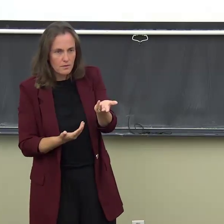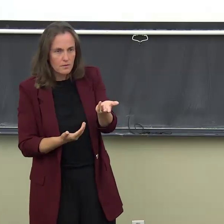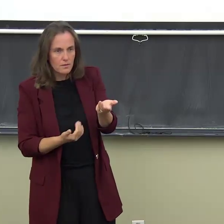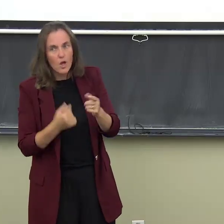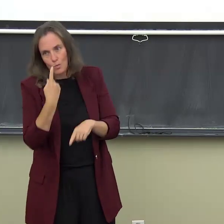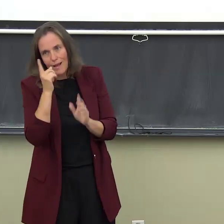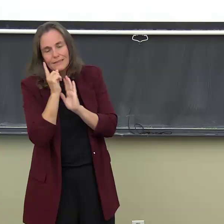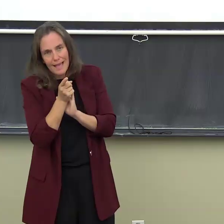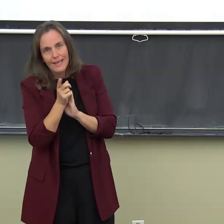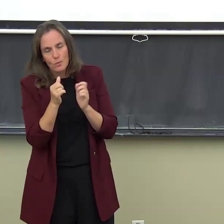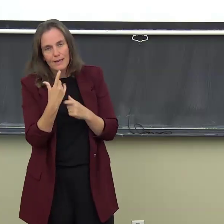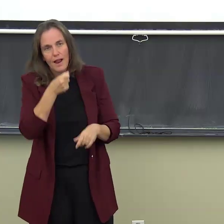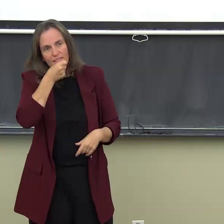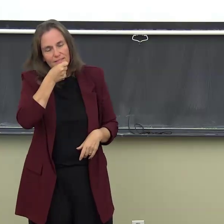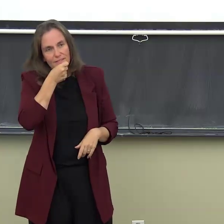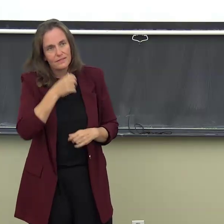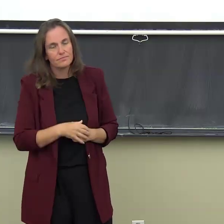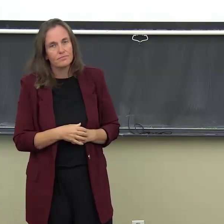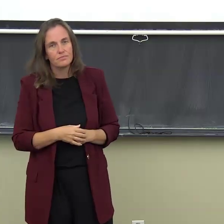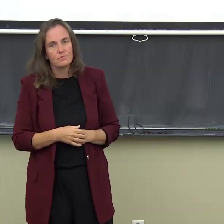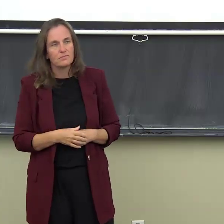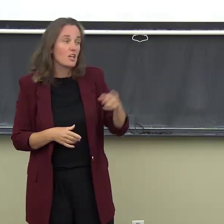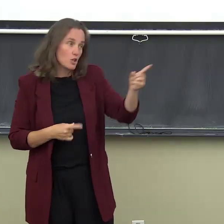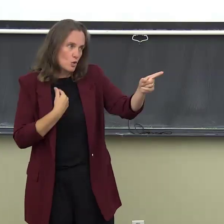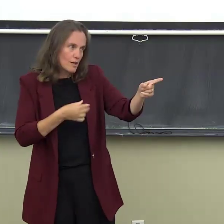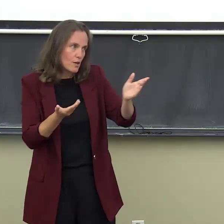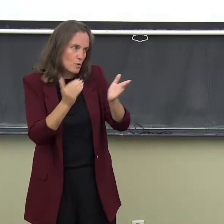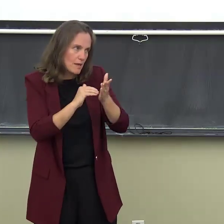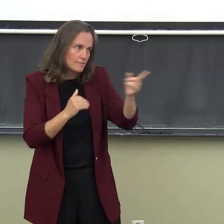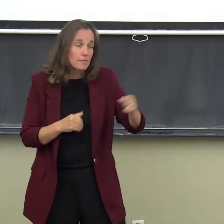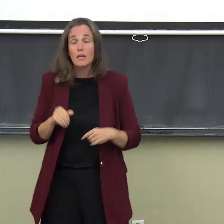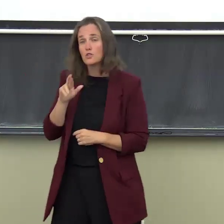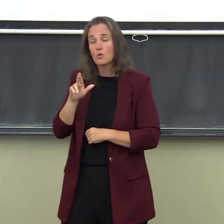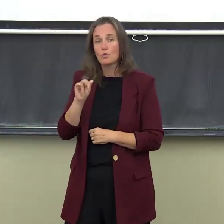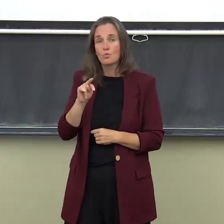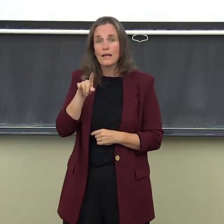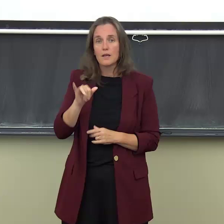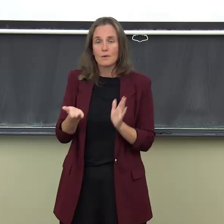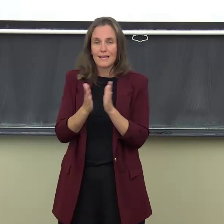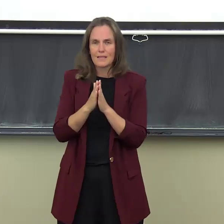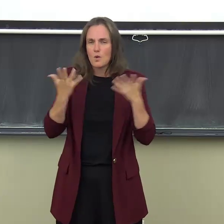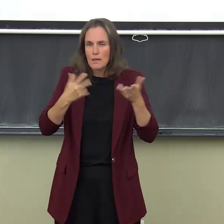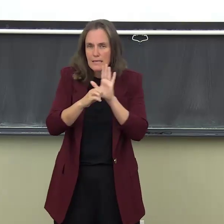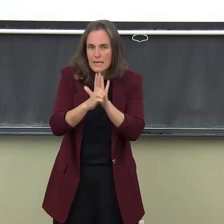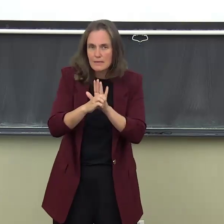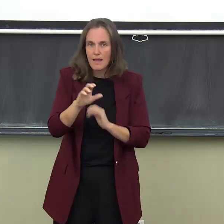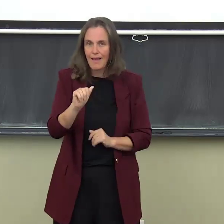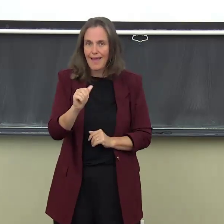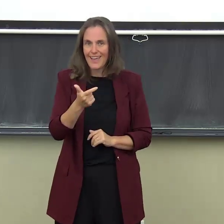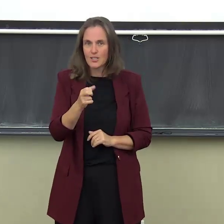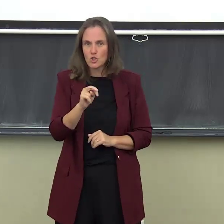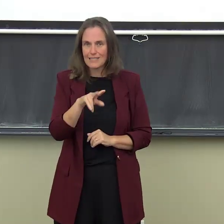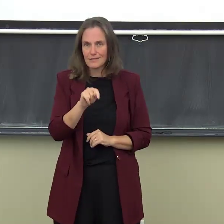1 second. Yeah, we need a mic. So I can repeat. Yeah, so Randy was asking what would be an example of an